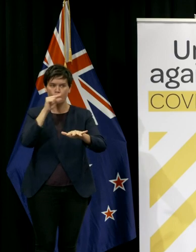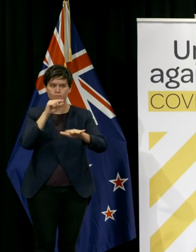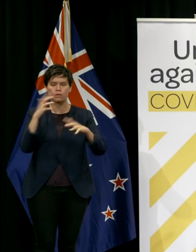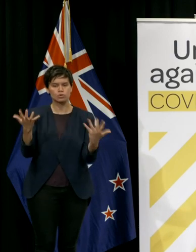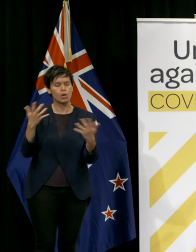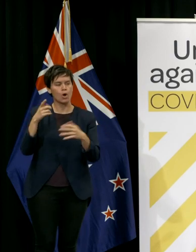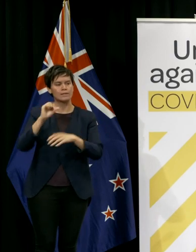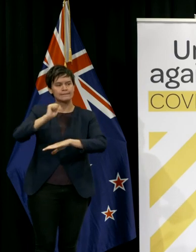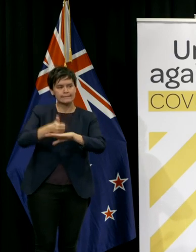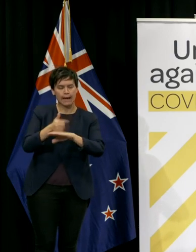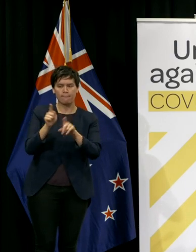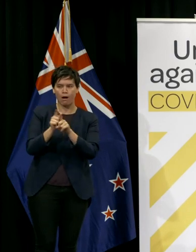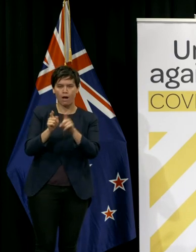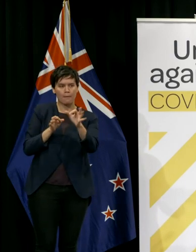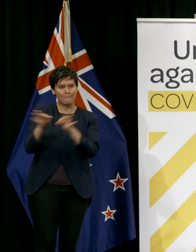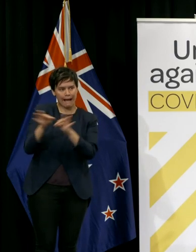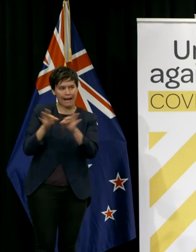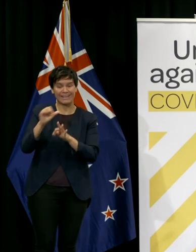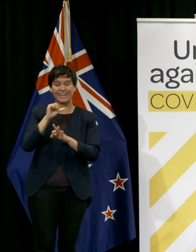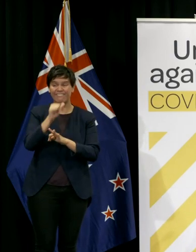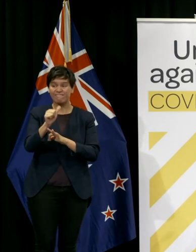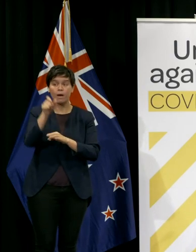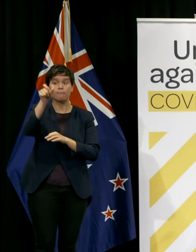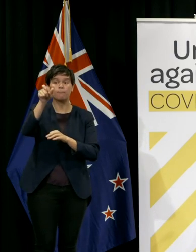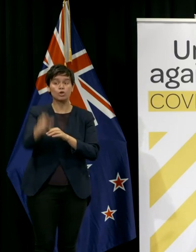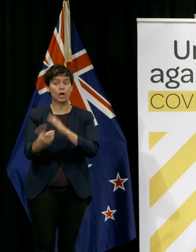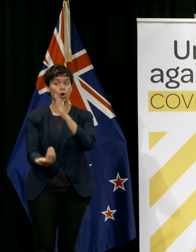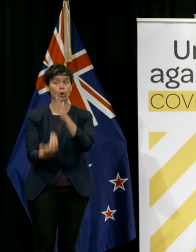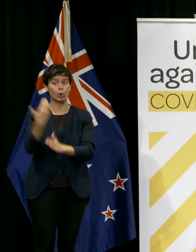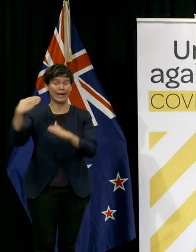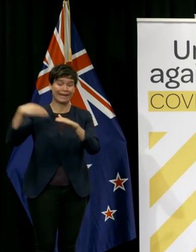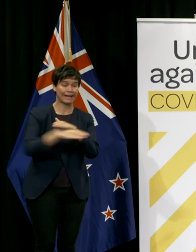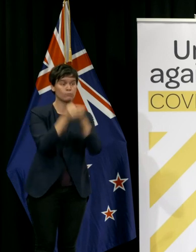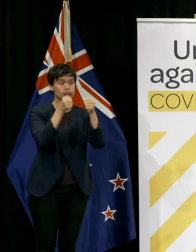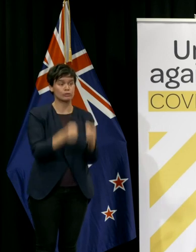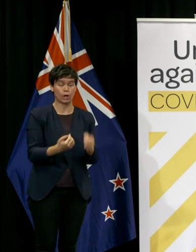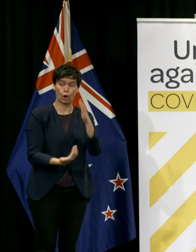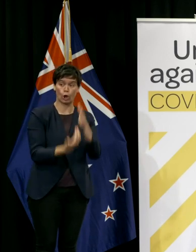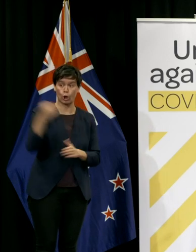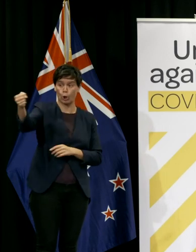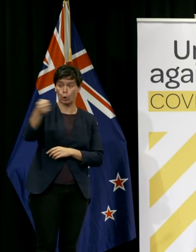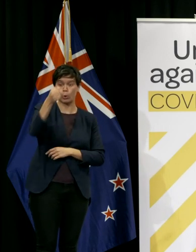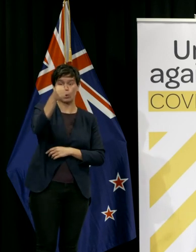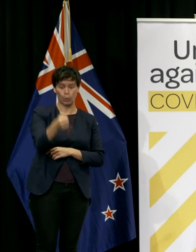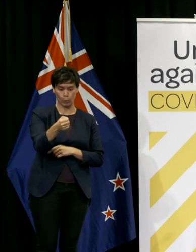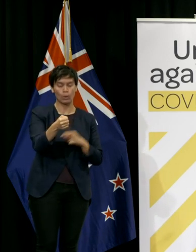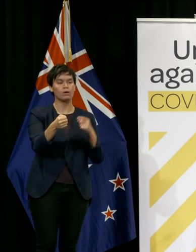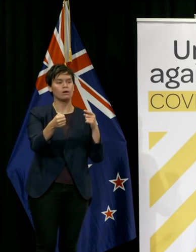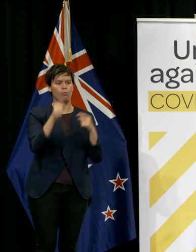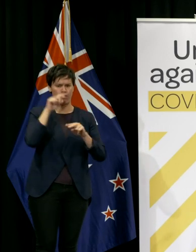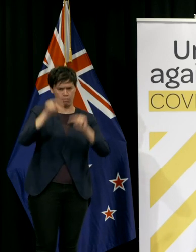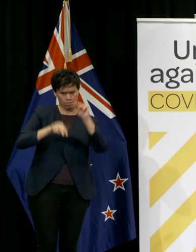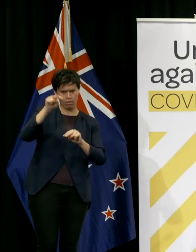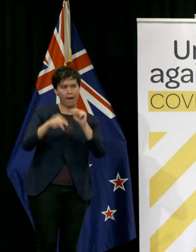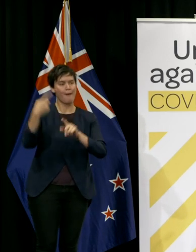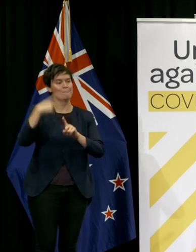to assess any person who's coming into a prison setting now. No face-to-face visiting is allowed, for example,